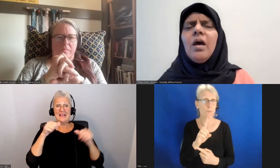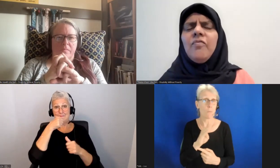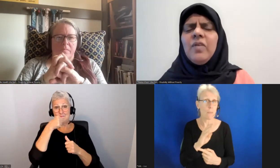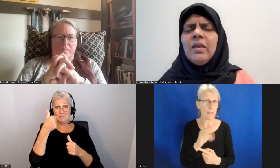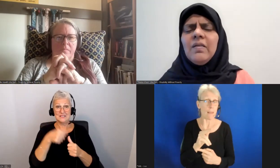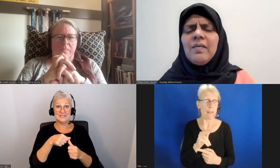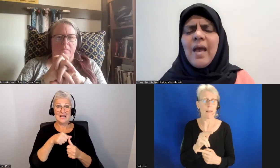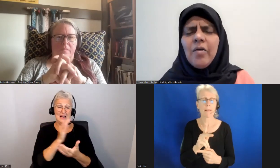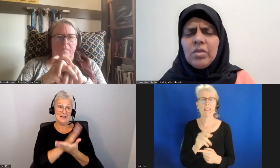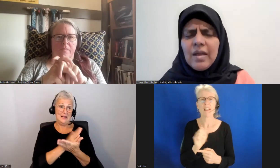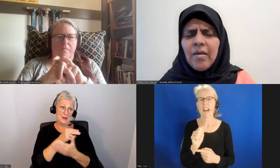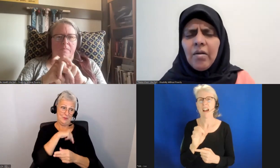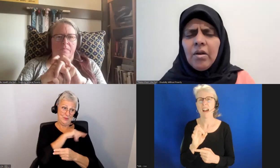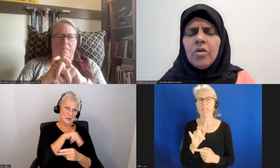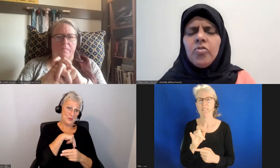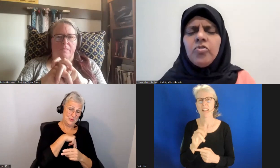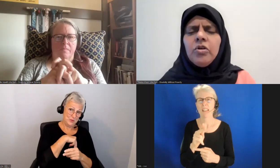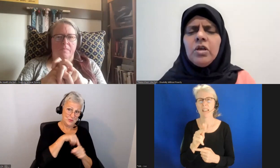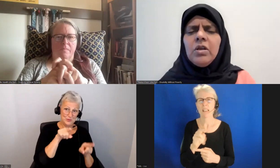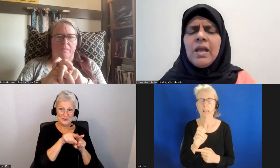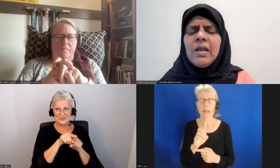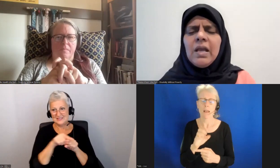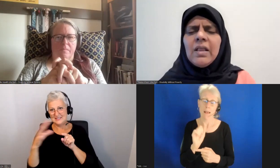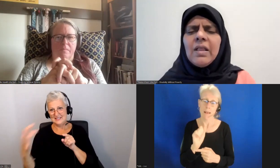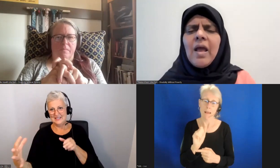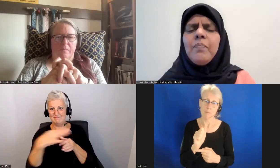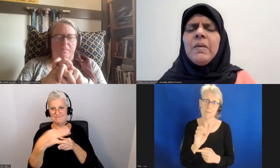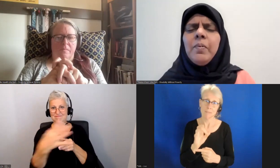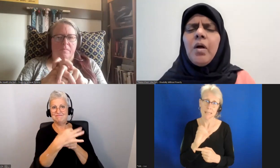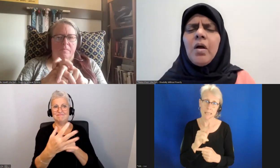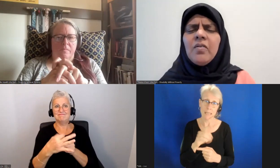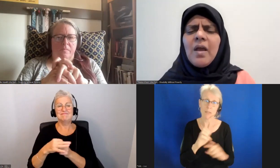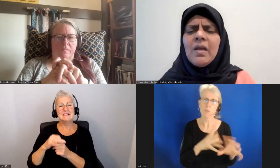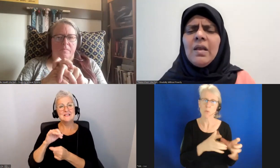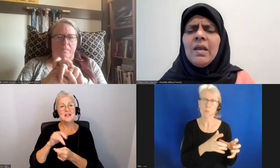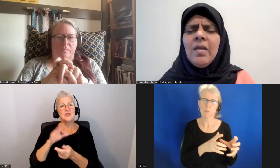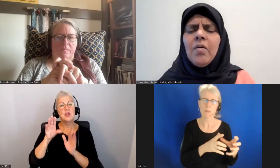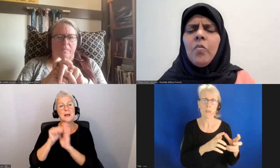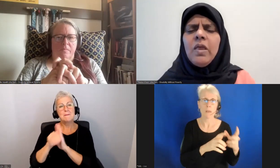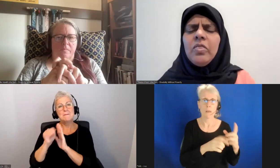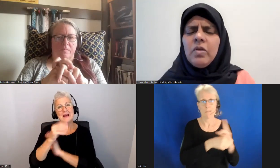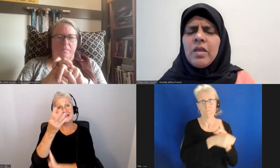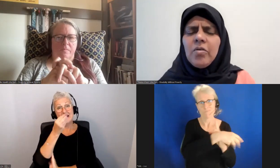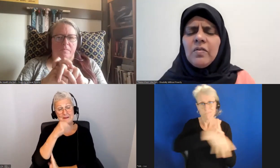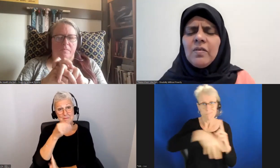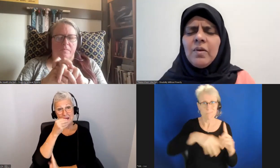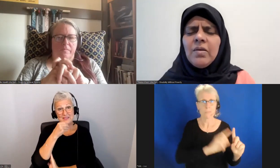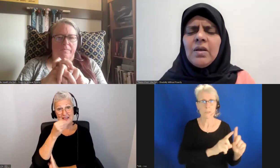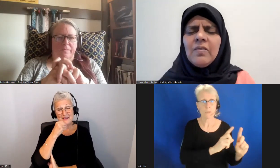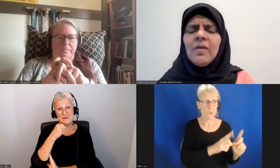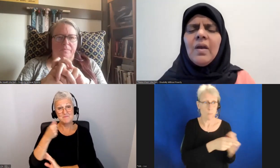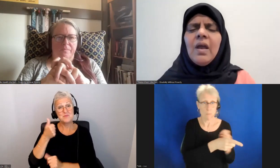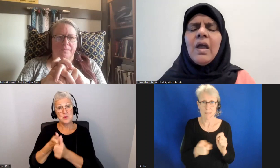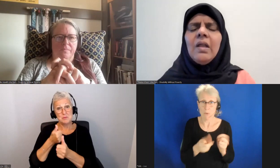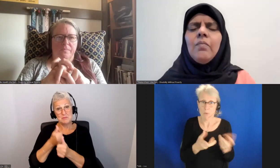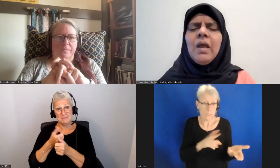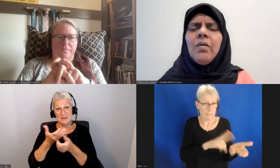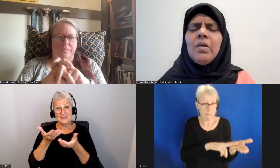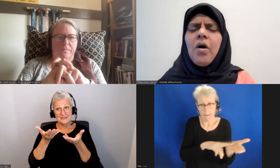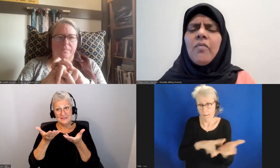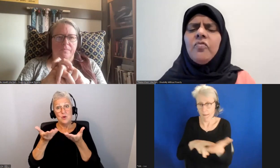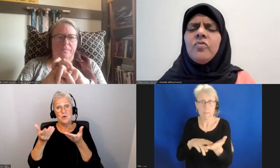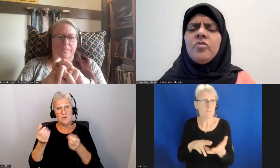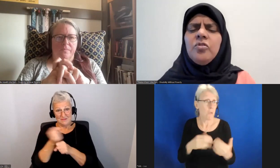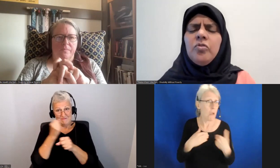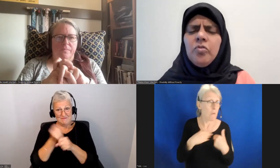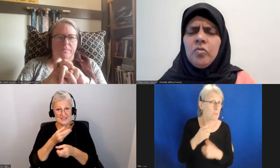center affiliates out there circulating that people are signing with and without disabilities and